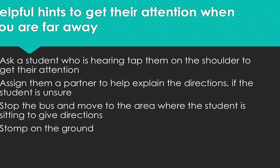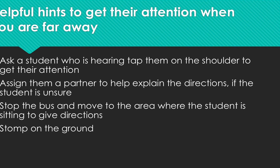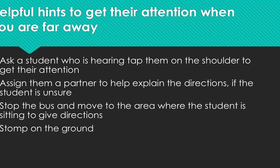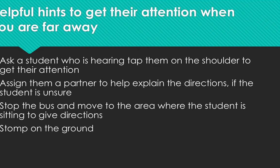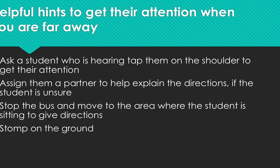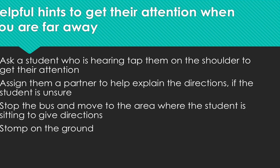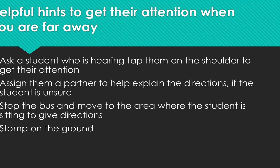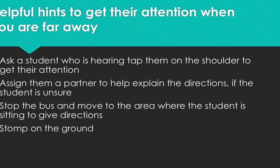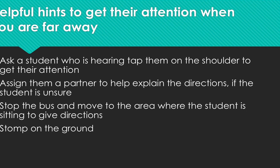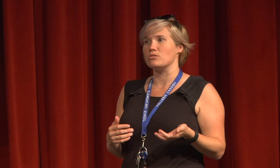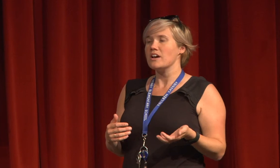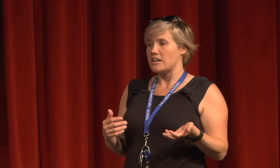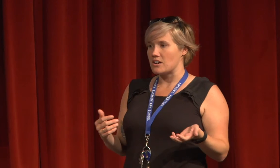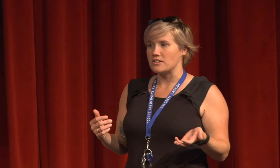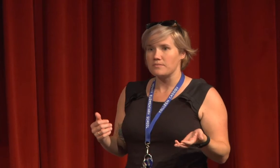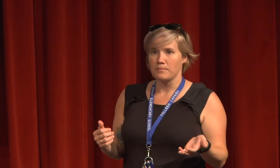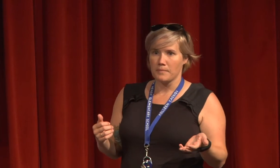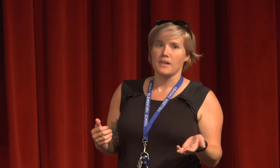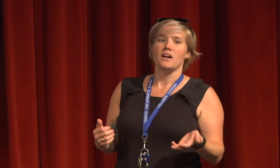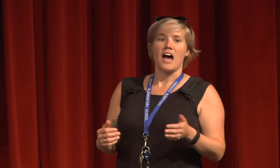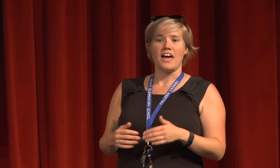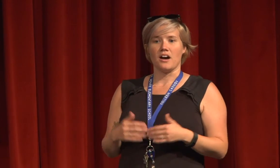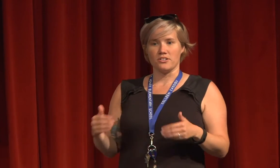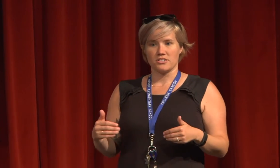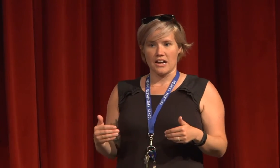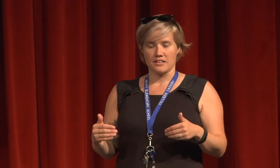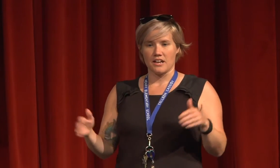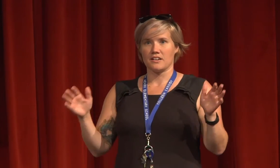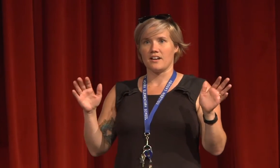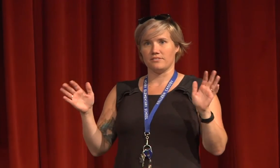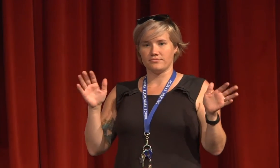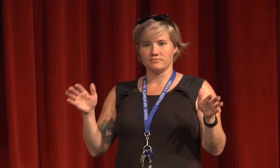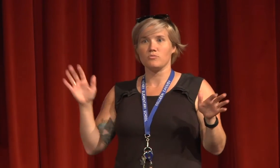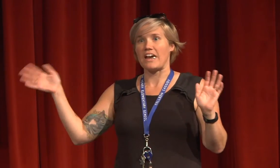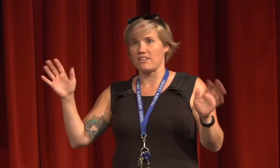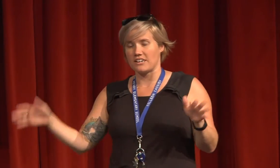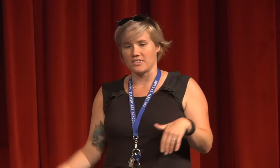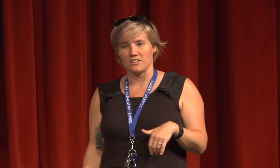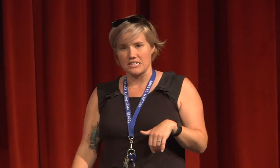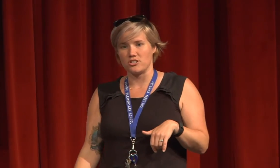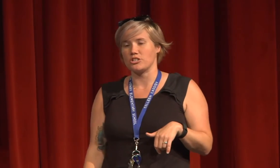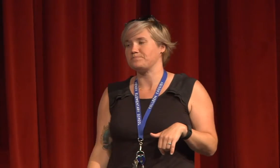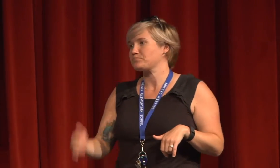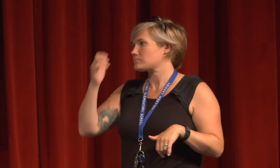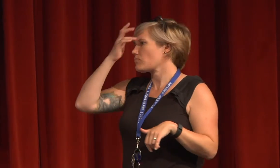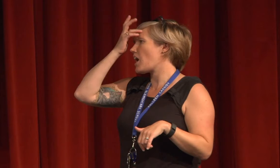Some students will be able to hear and understand and kind of wave and get their attention.